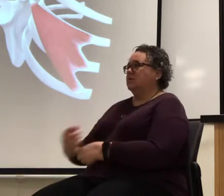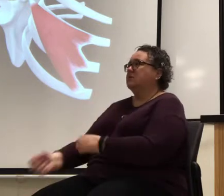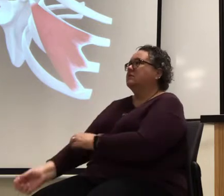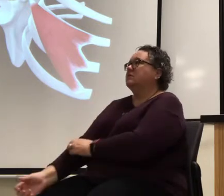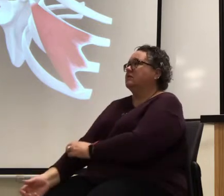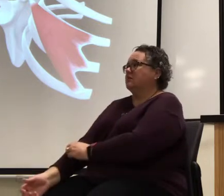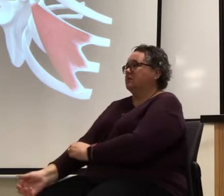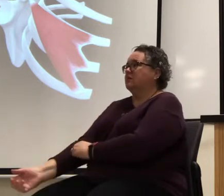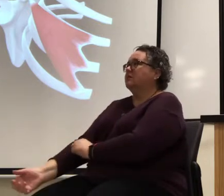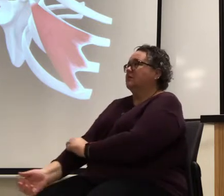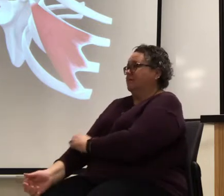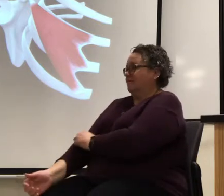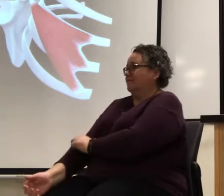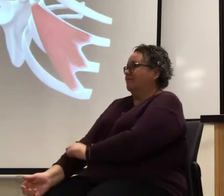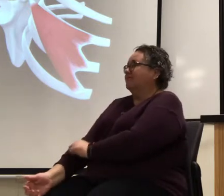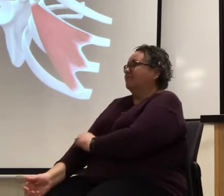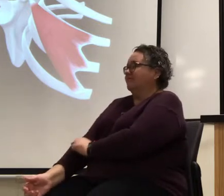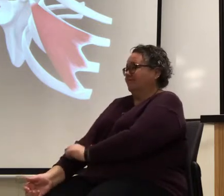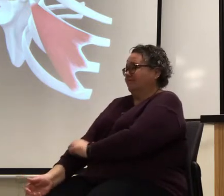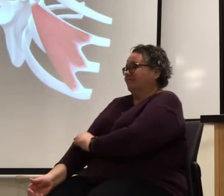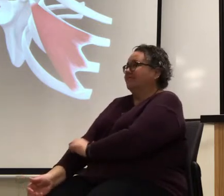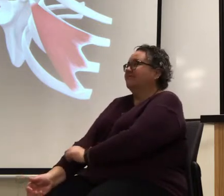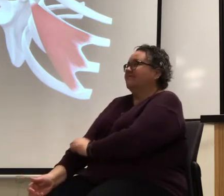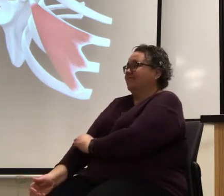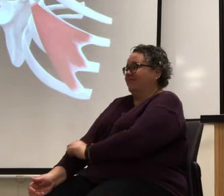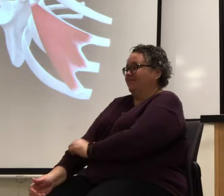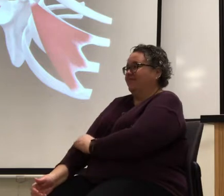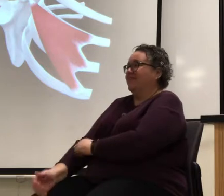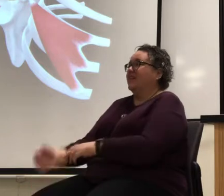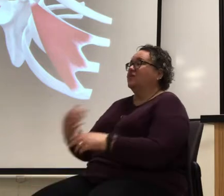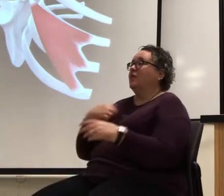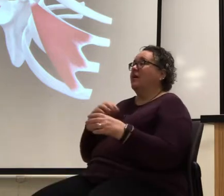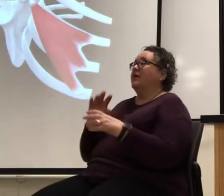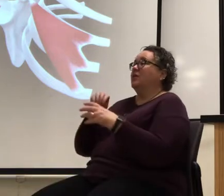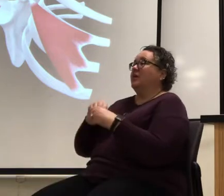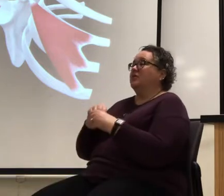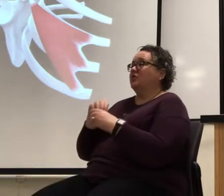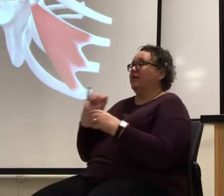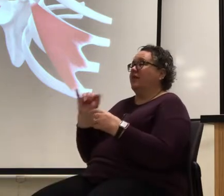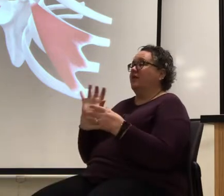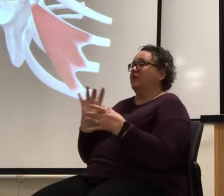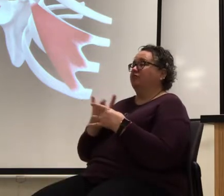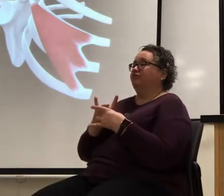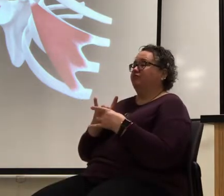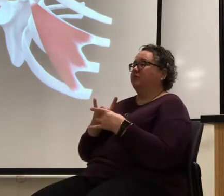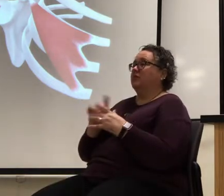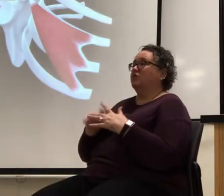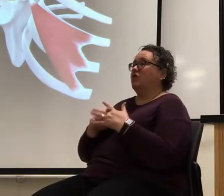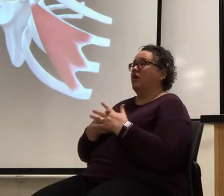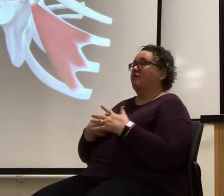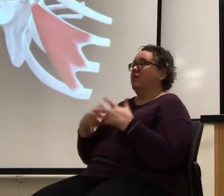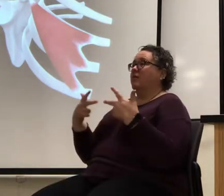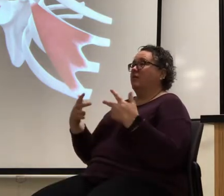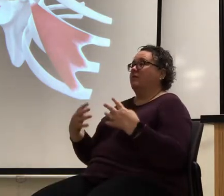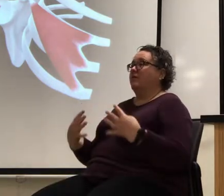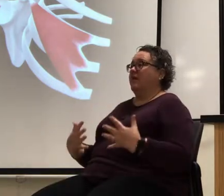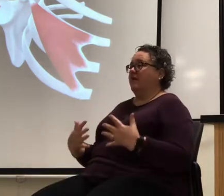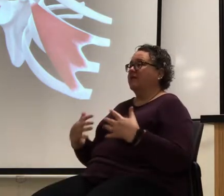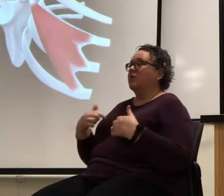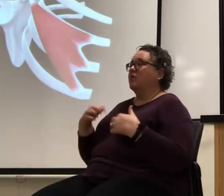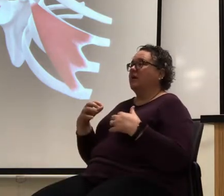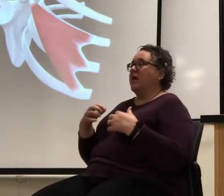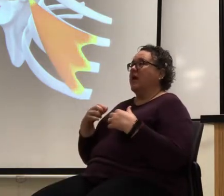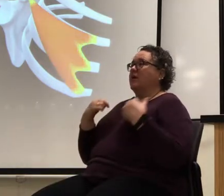coracoid process, if you insert there, you start from like ribs 3 to 5, a little bit lower, you can pull the scapula down. So the